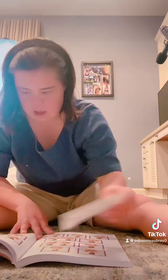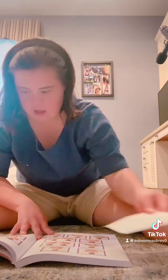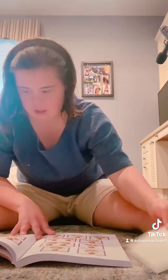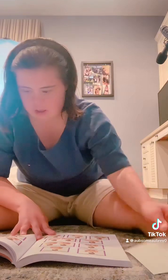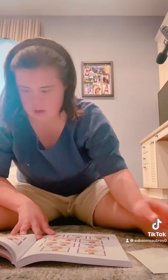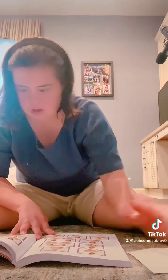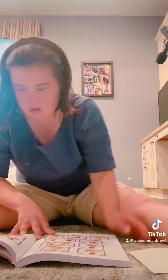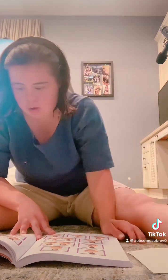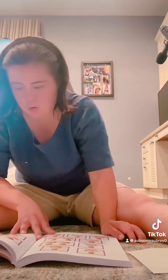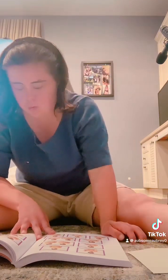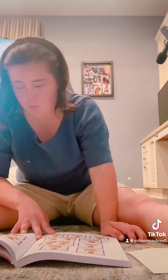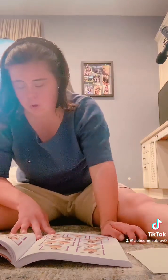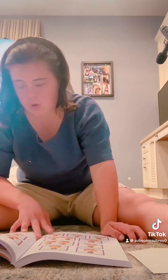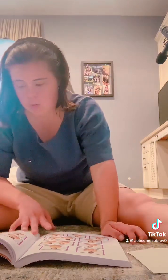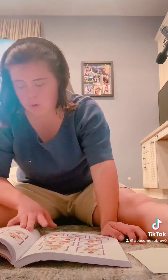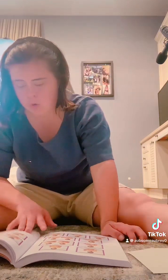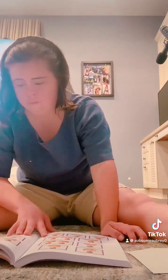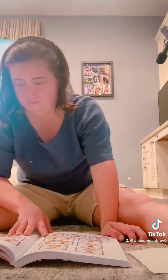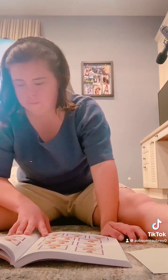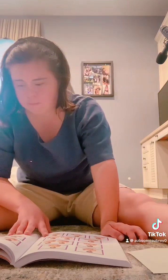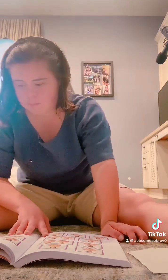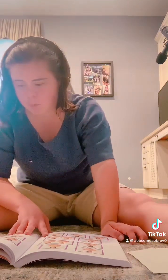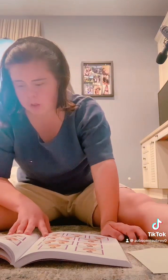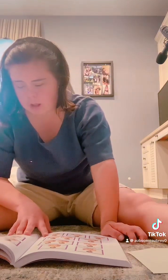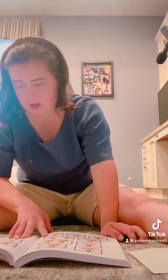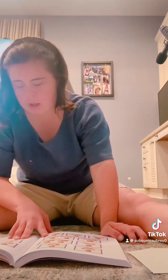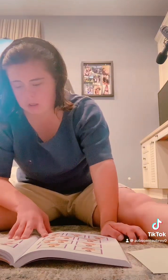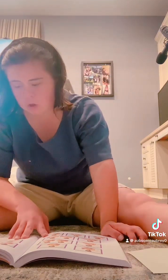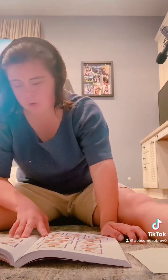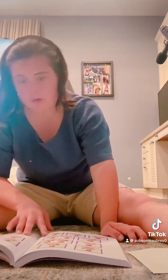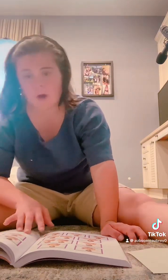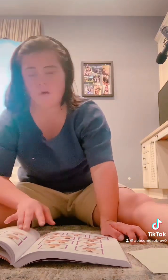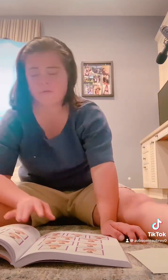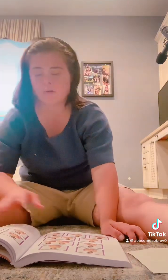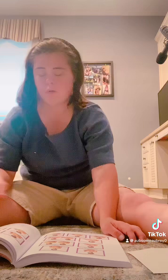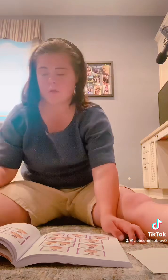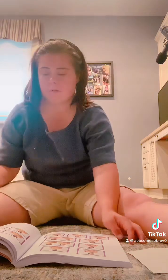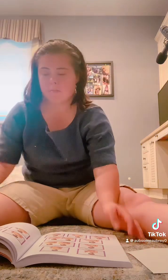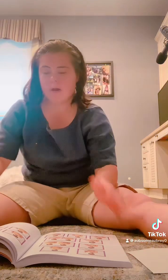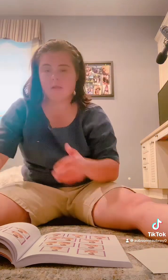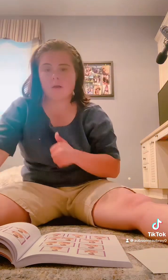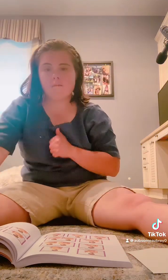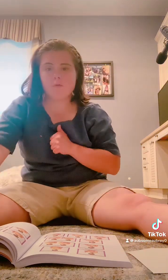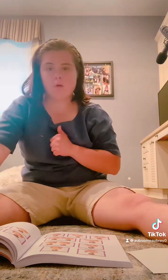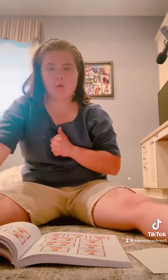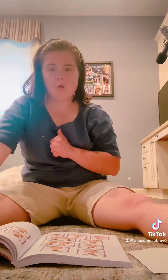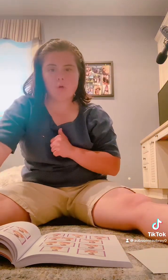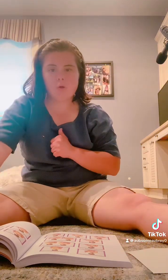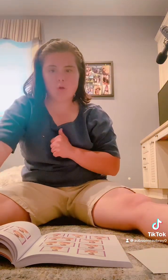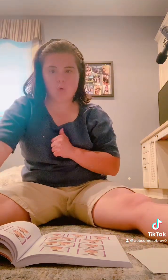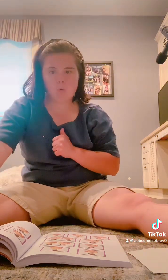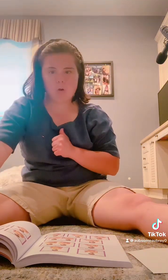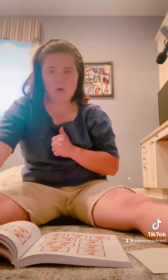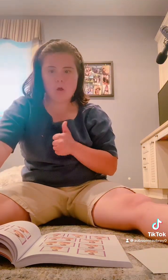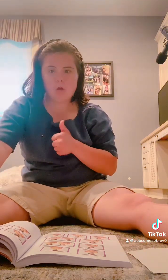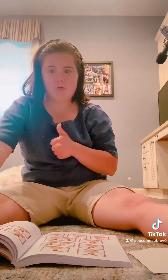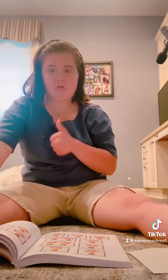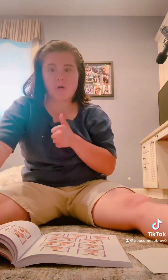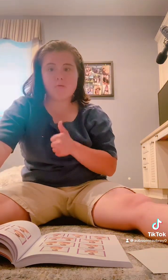is, so when you're pointing at yourself, so this is myself, is what you do is you, your thumb is